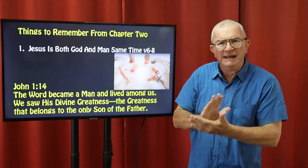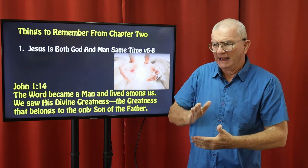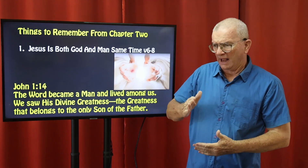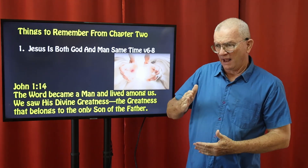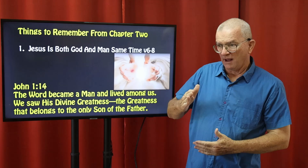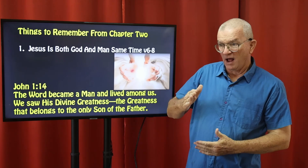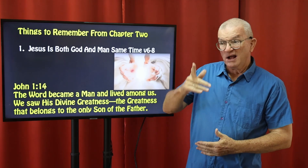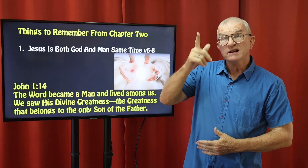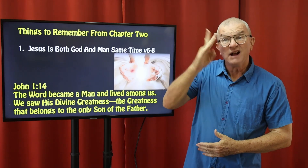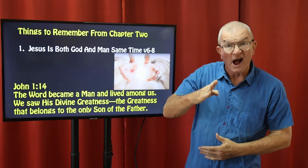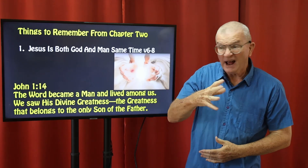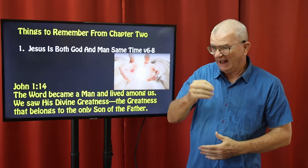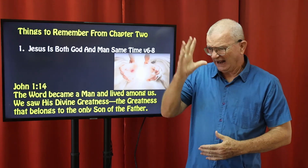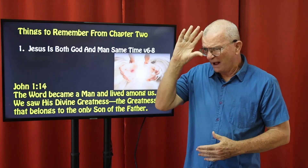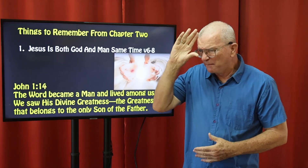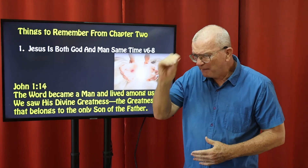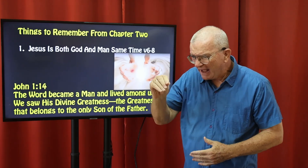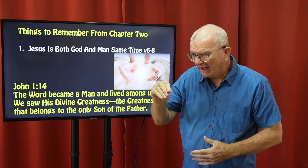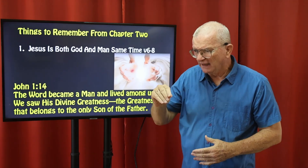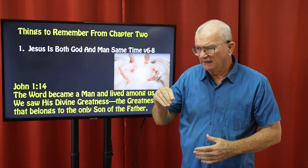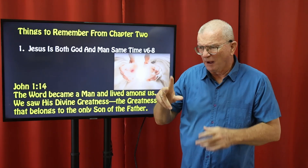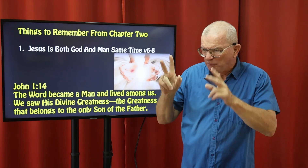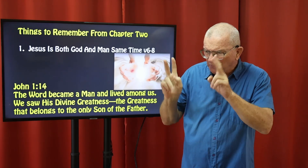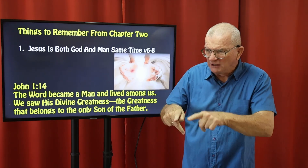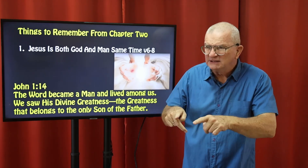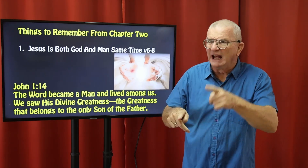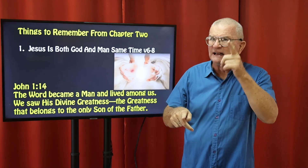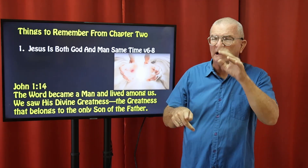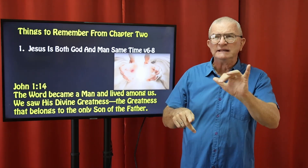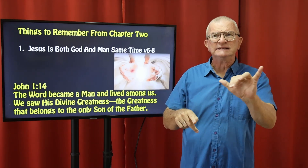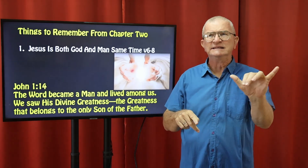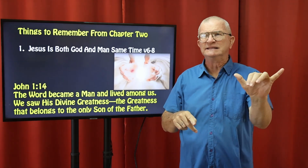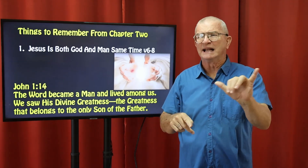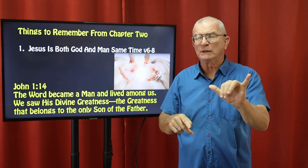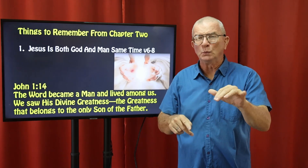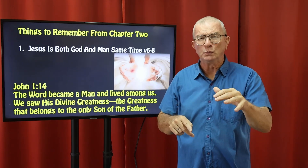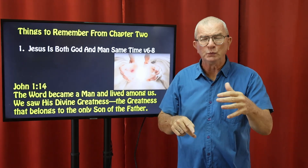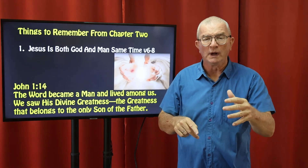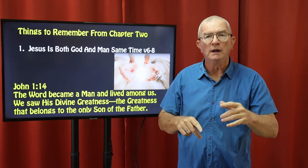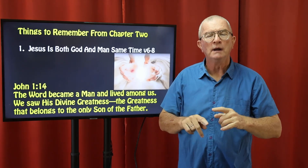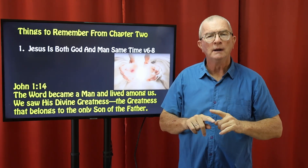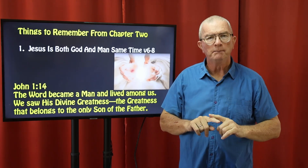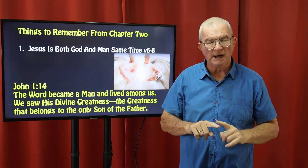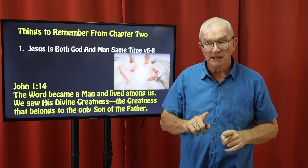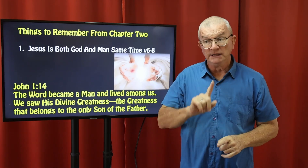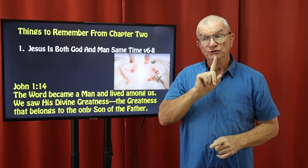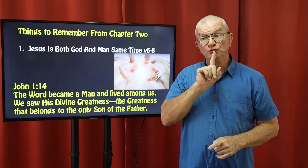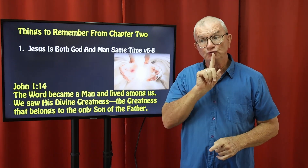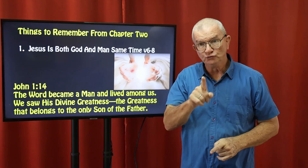be God and man at the same time? but it's